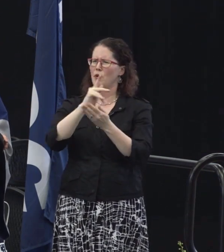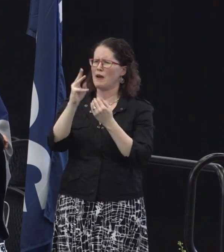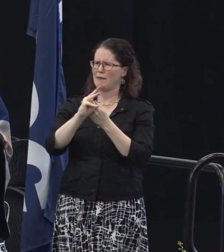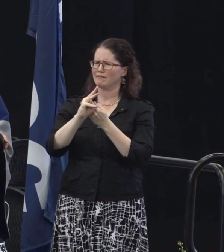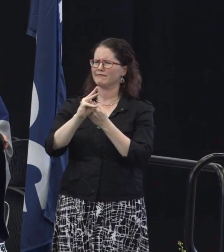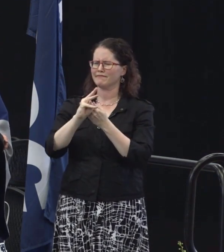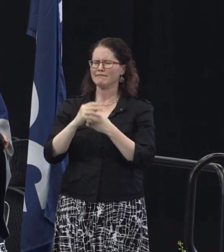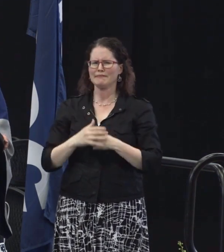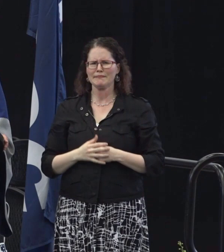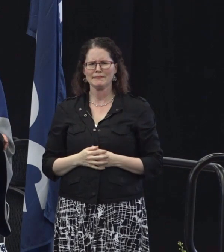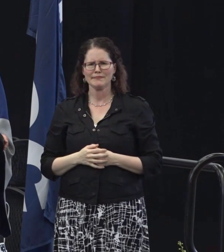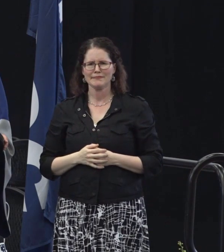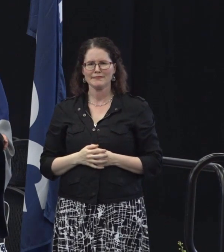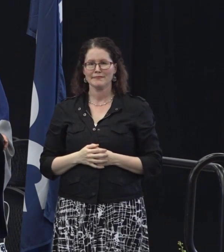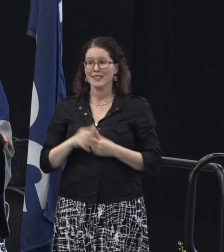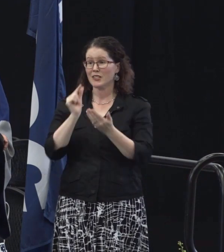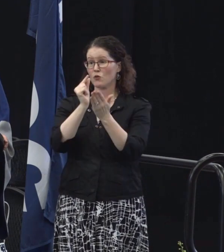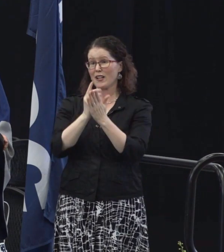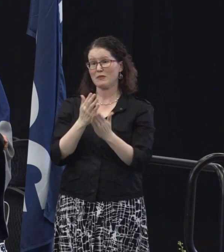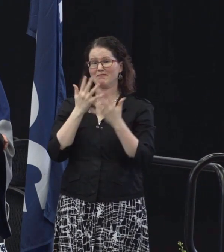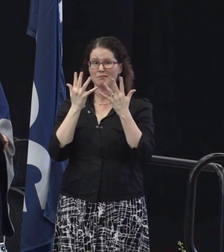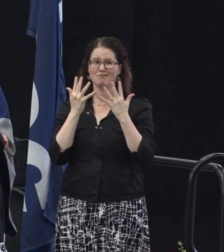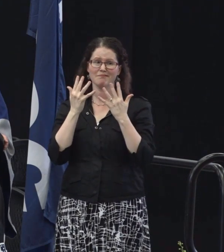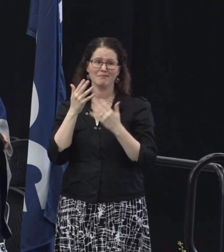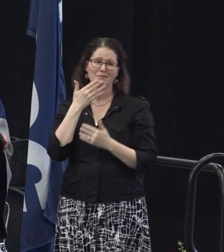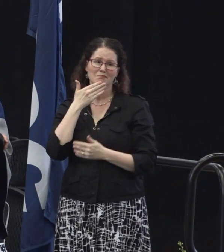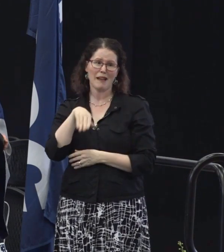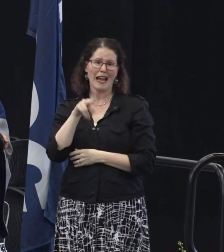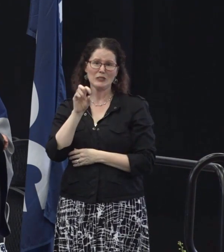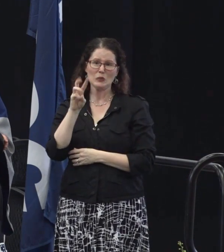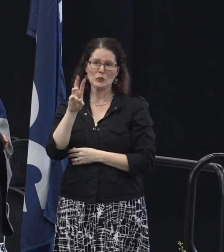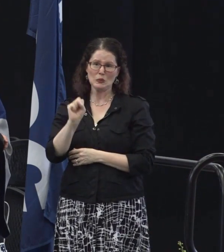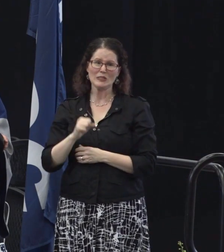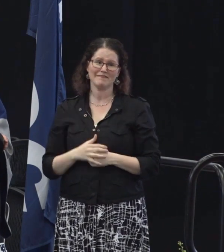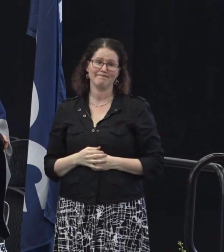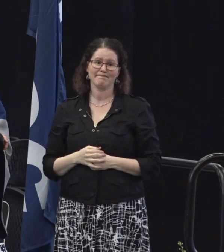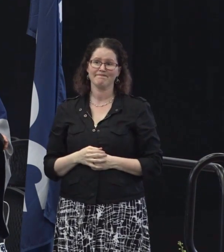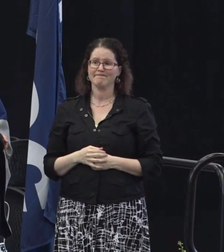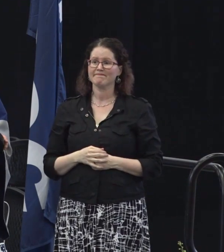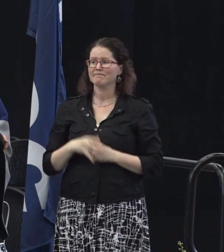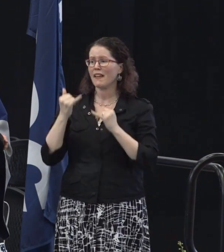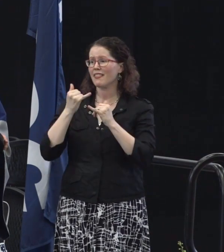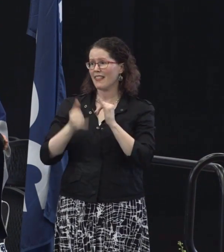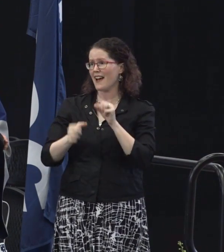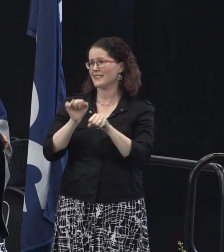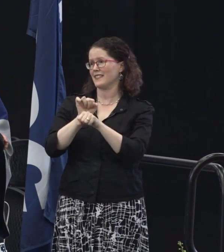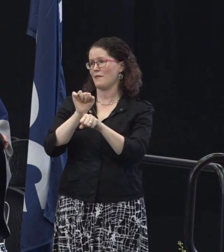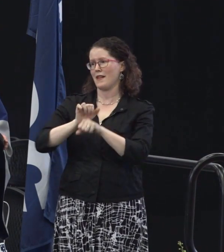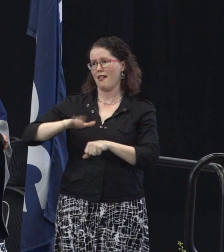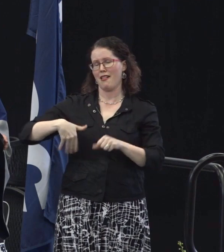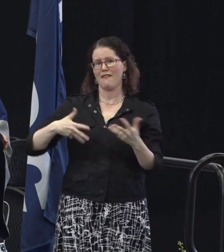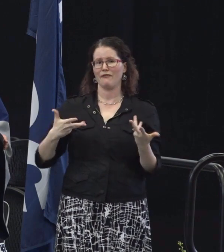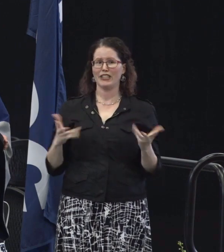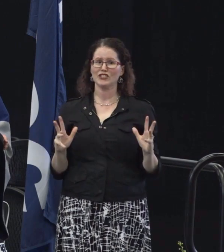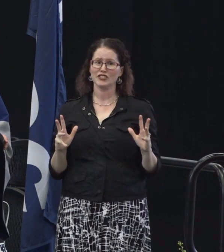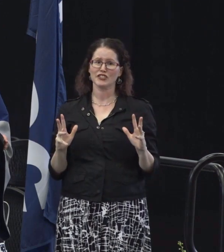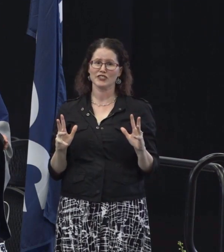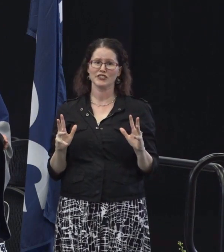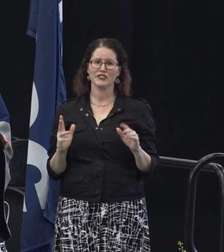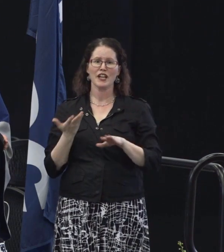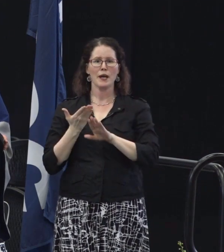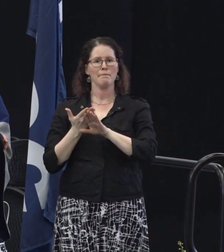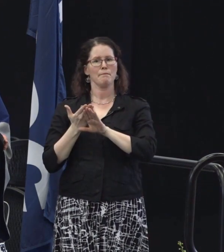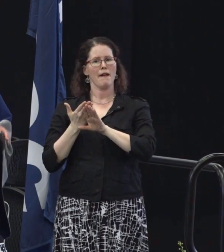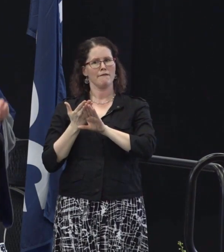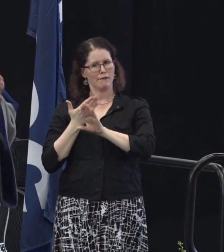So to our graduates, I have some bad news. You have one last assignment to complete prior to you